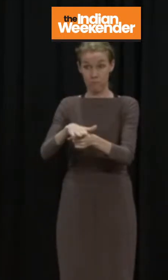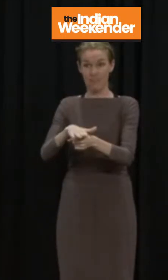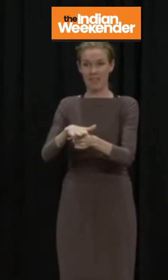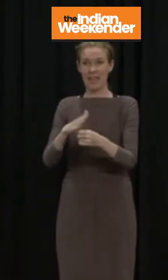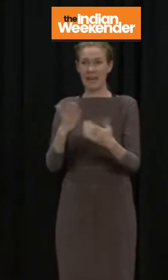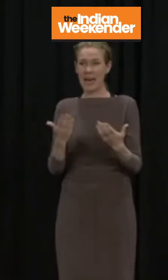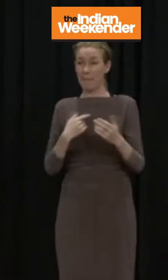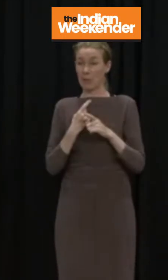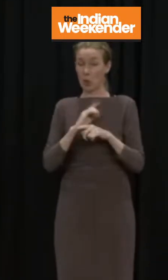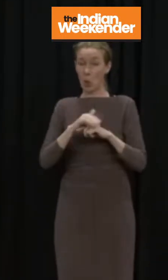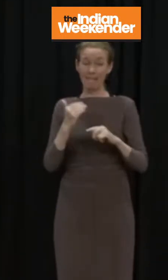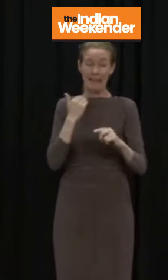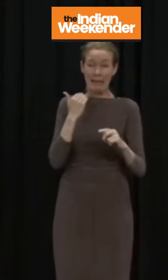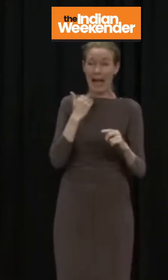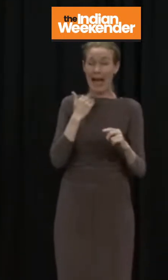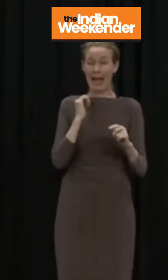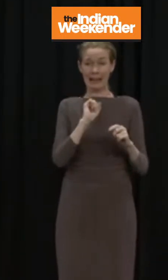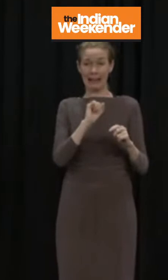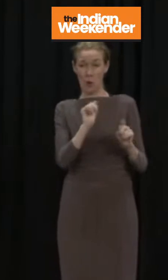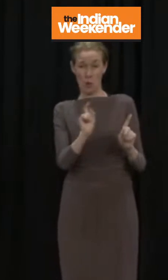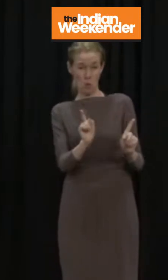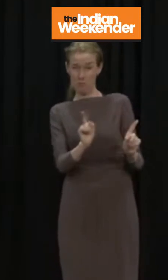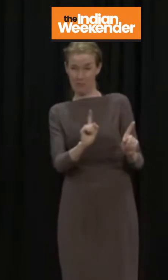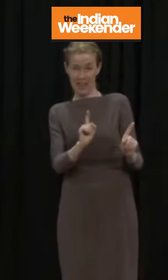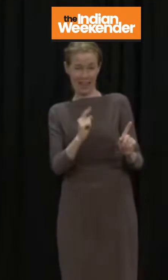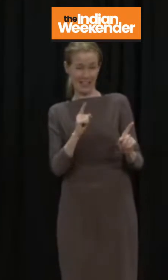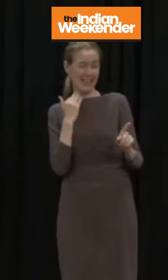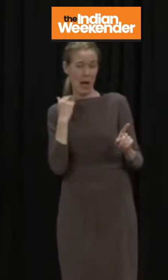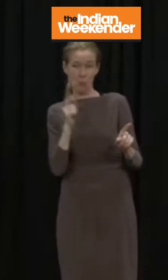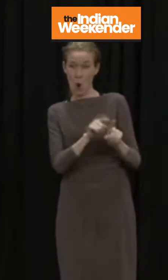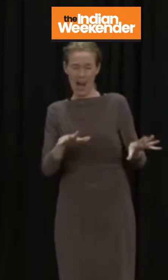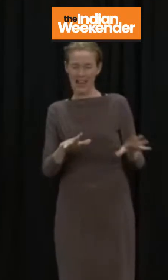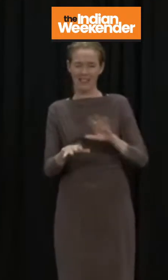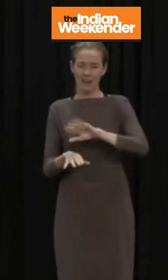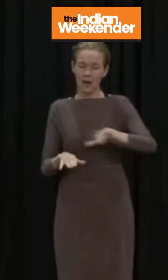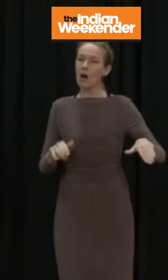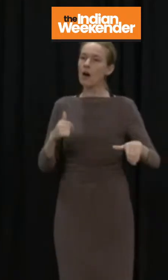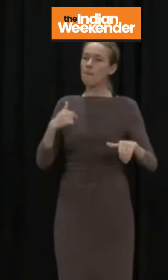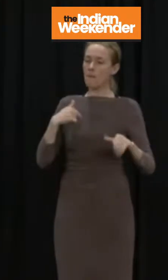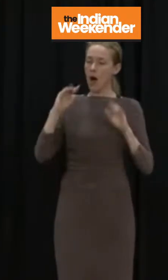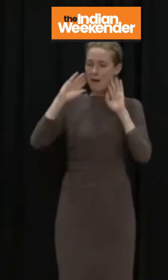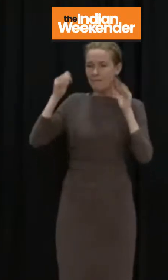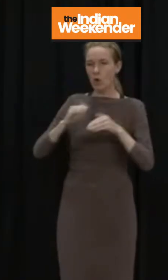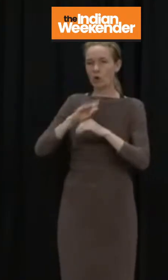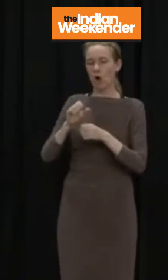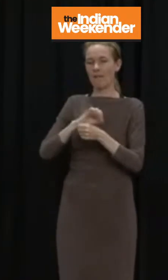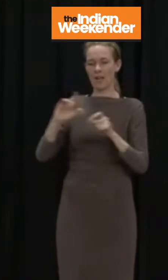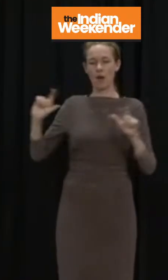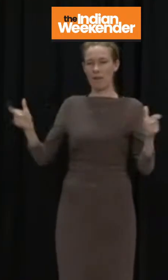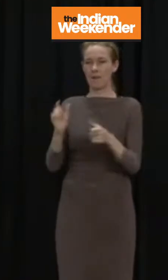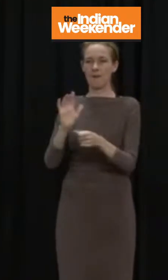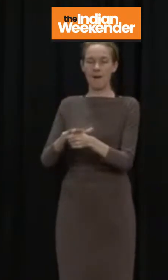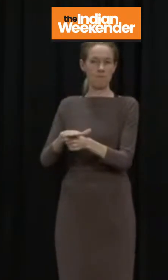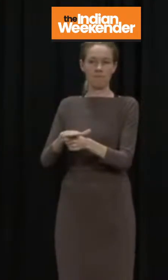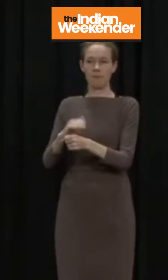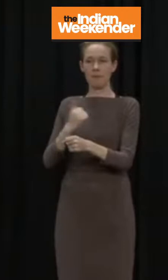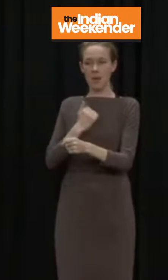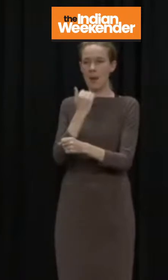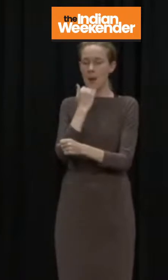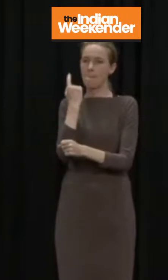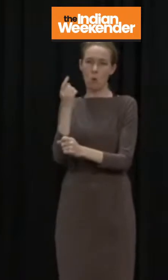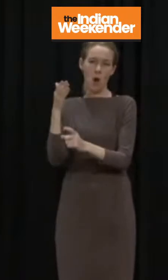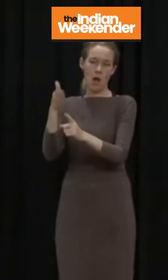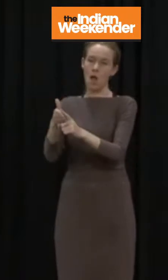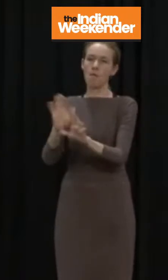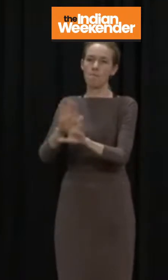The number one priority is identifying people at risk of having contracted COVID-19 and trying to stop the virus in its tracks. That has to be forefront of the